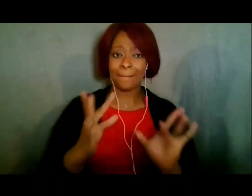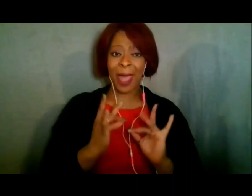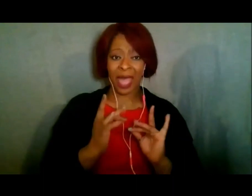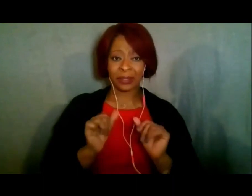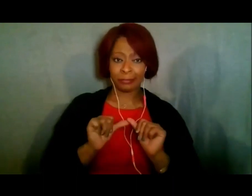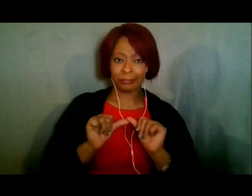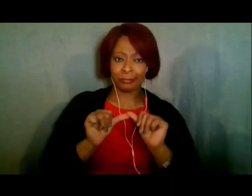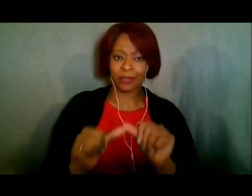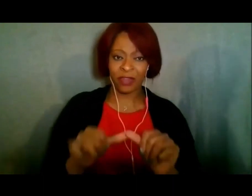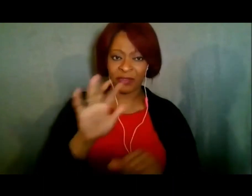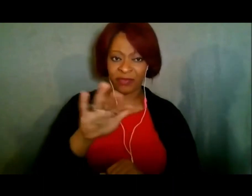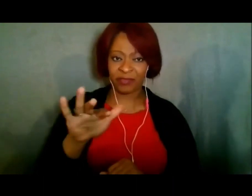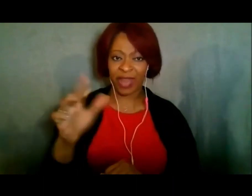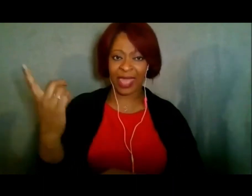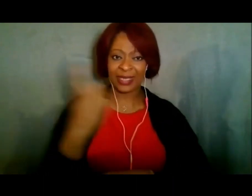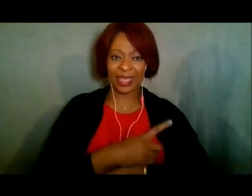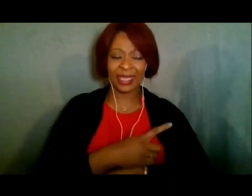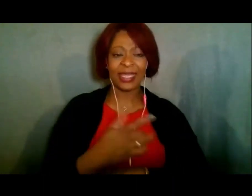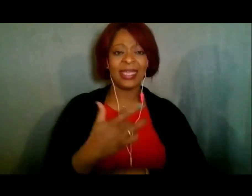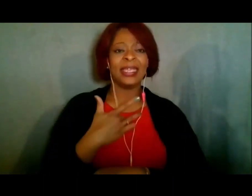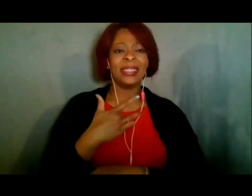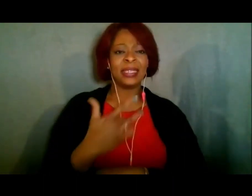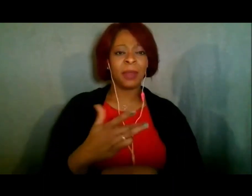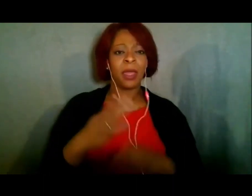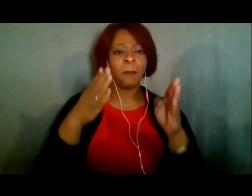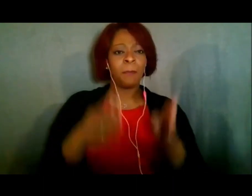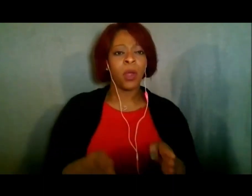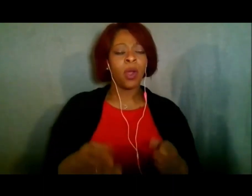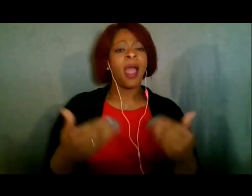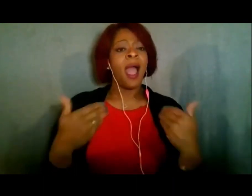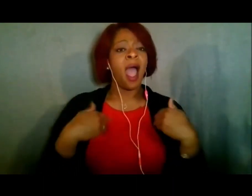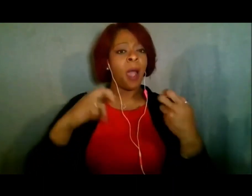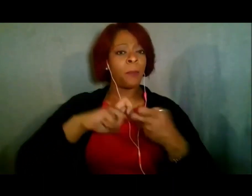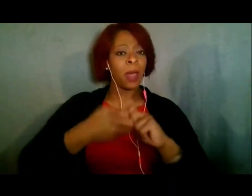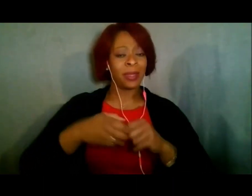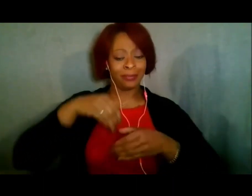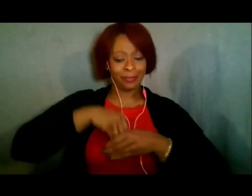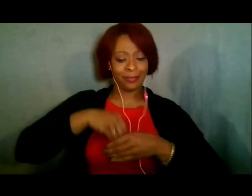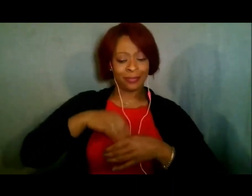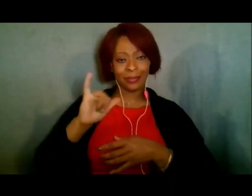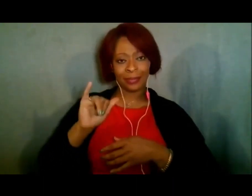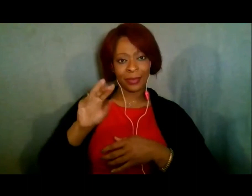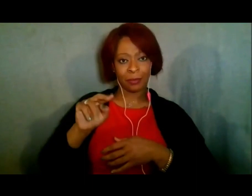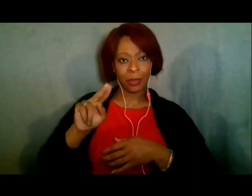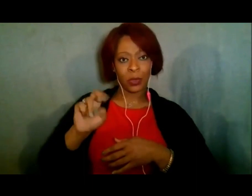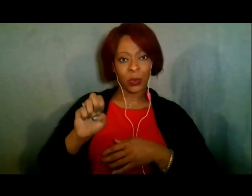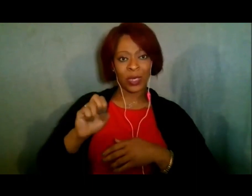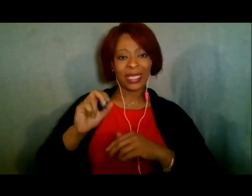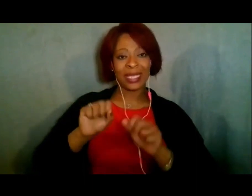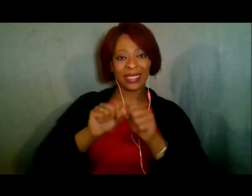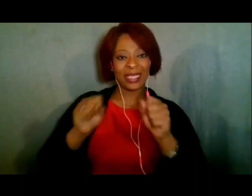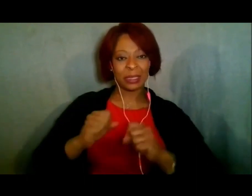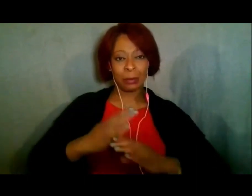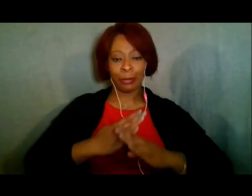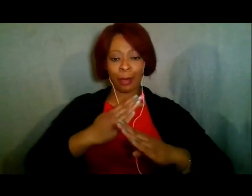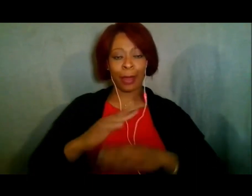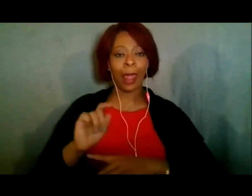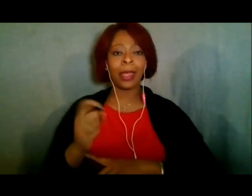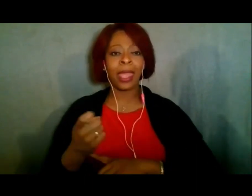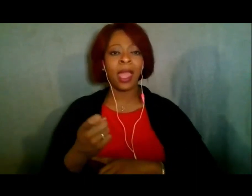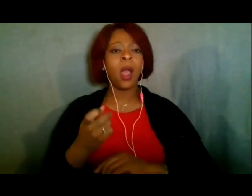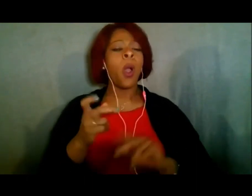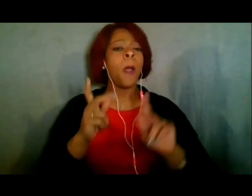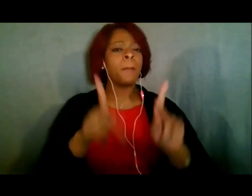55 days. It's usually someone that has a problem with their immune system or someone who's